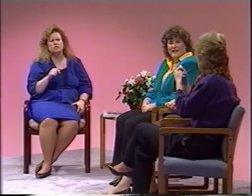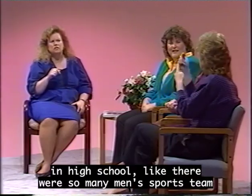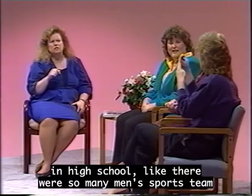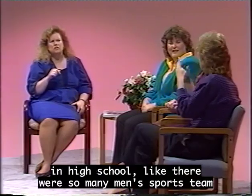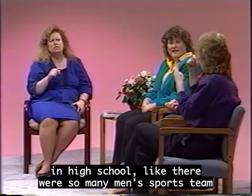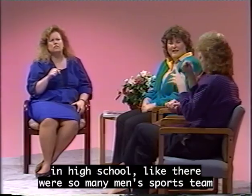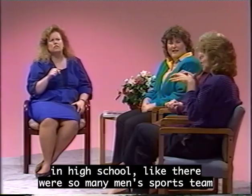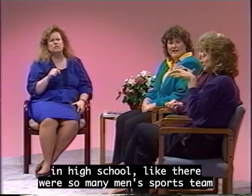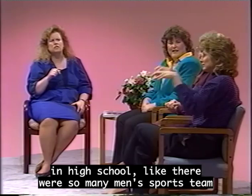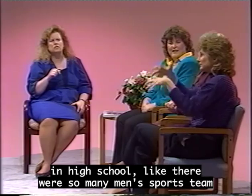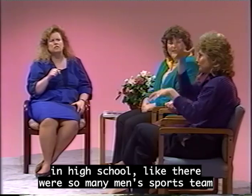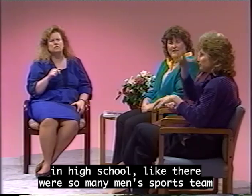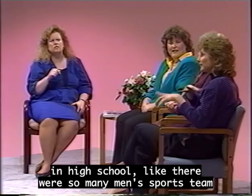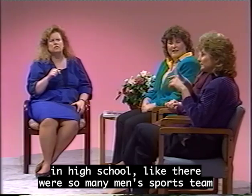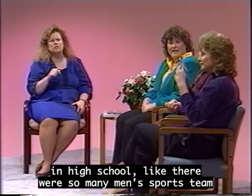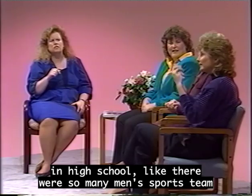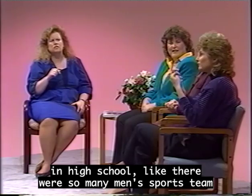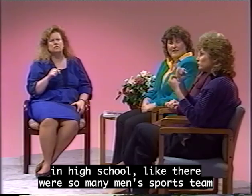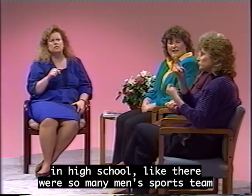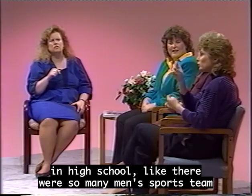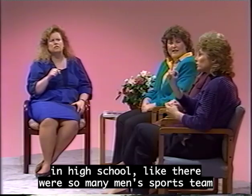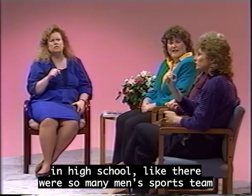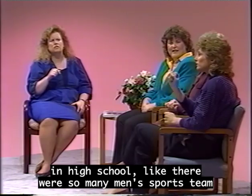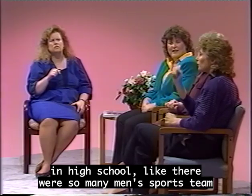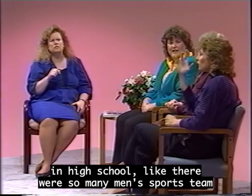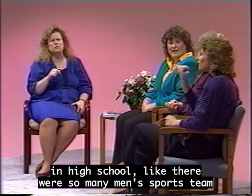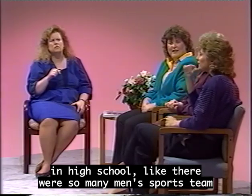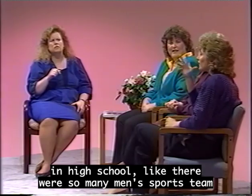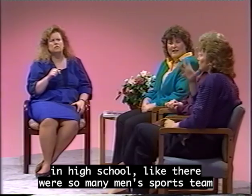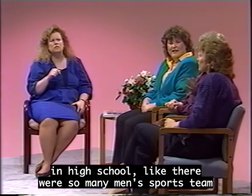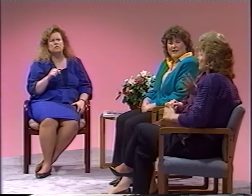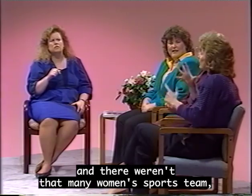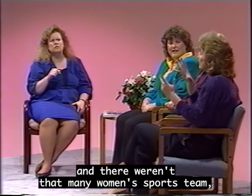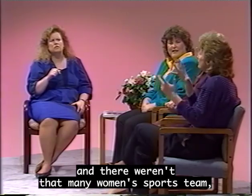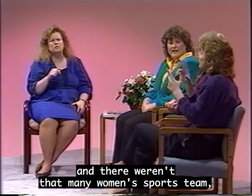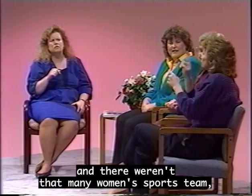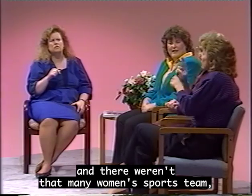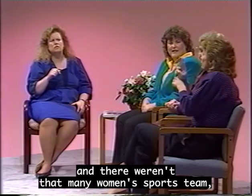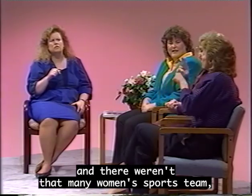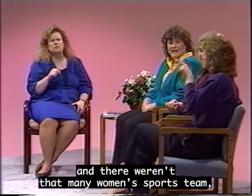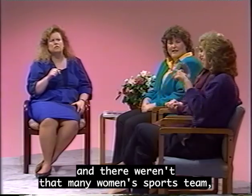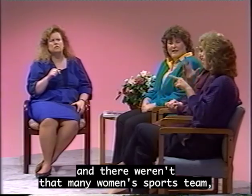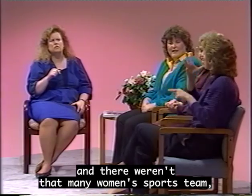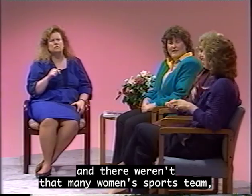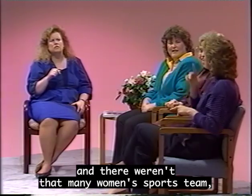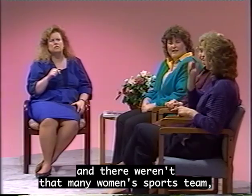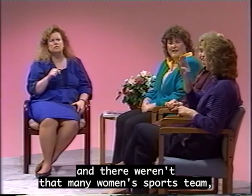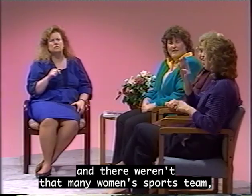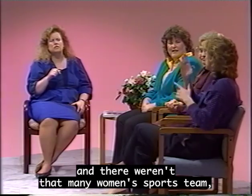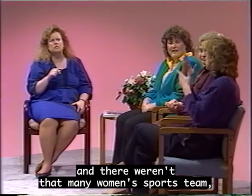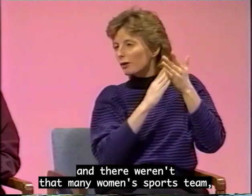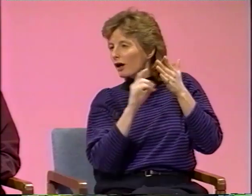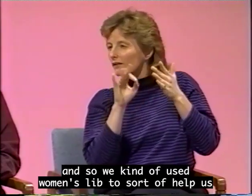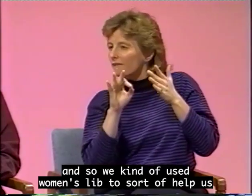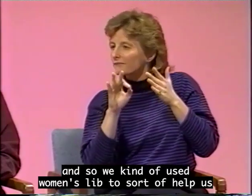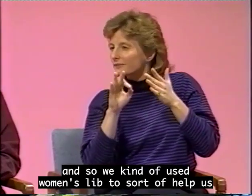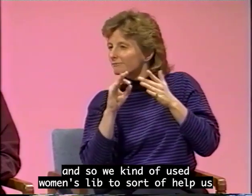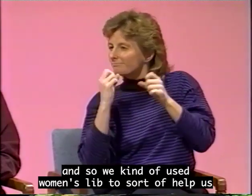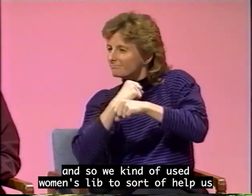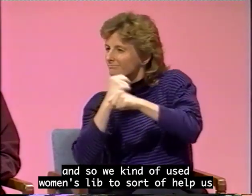that happened in high school. Like, there were so many men's sports team, and there weren't that many women's sports team. And so